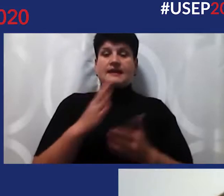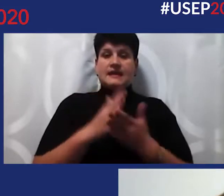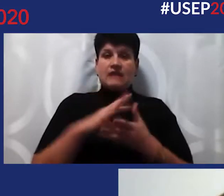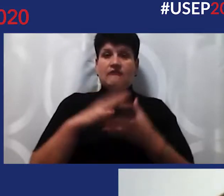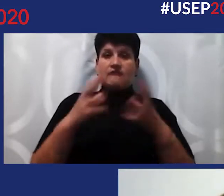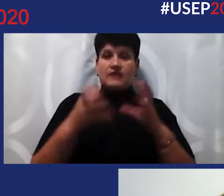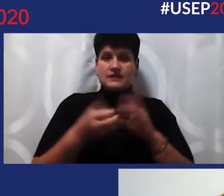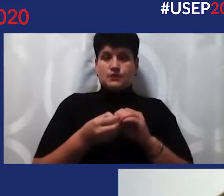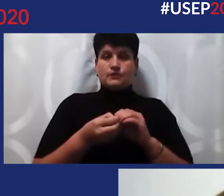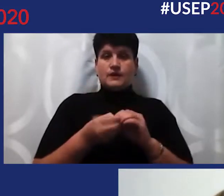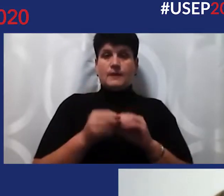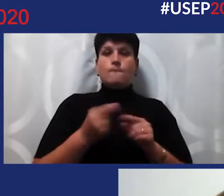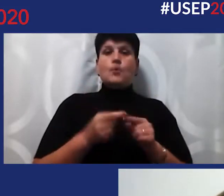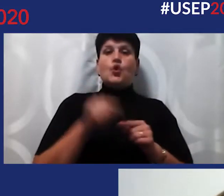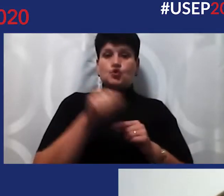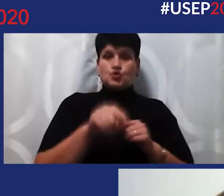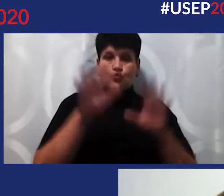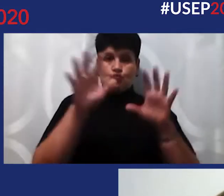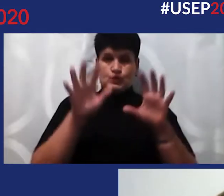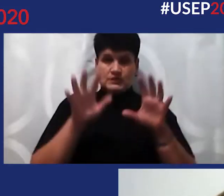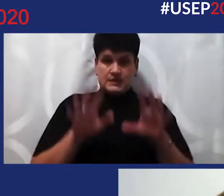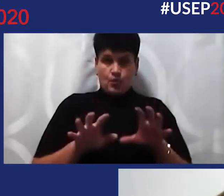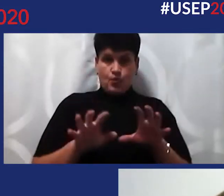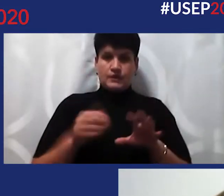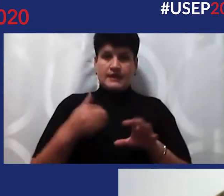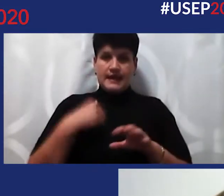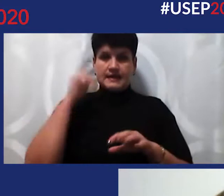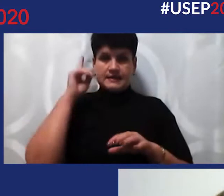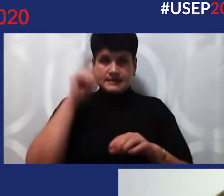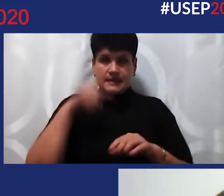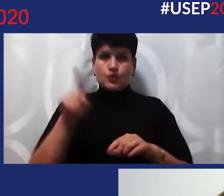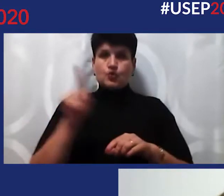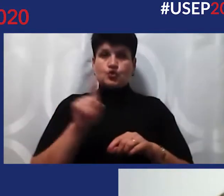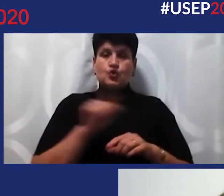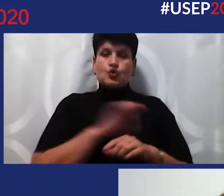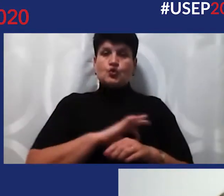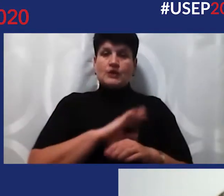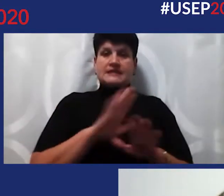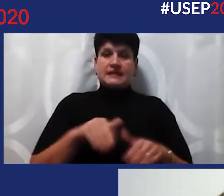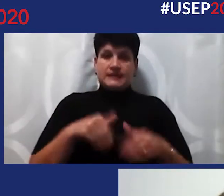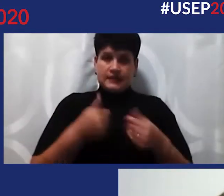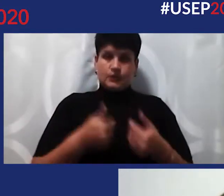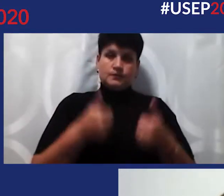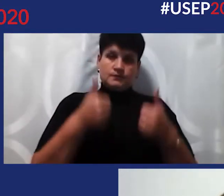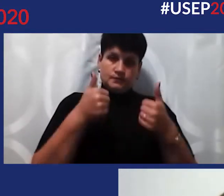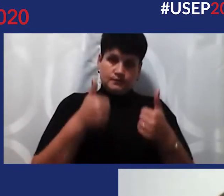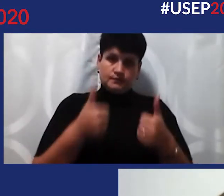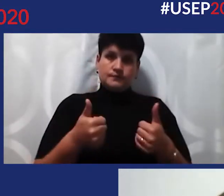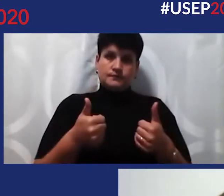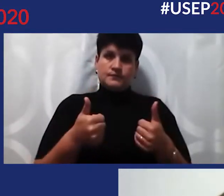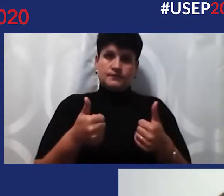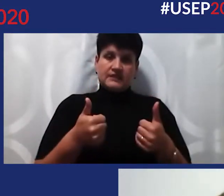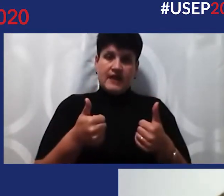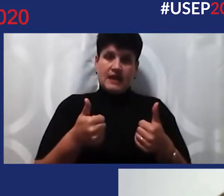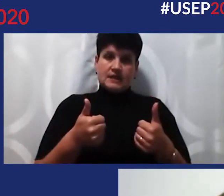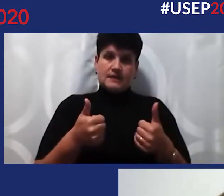shape of it. Well, as for referendum, there are some conclusions on the draft law on this referendum,